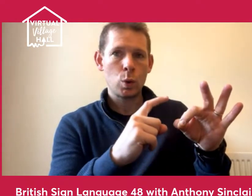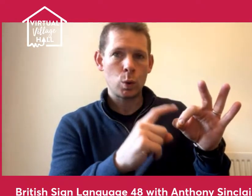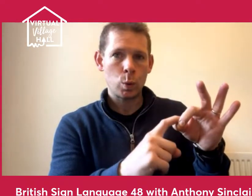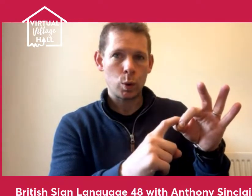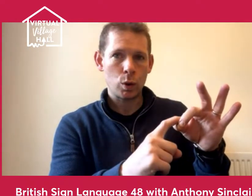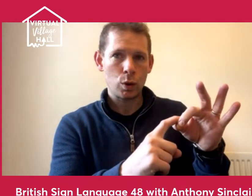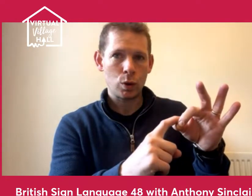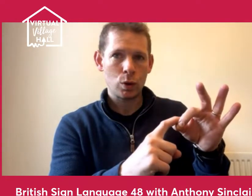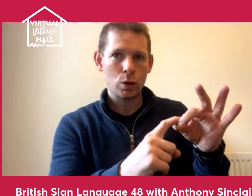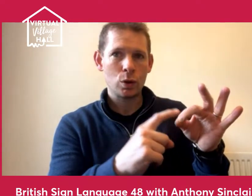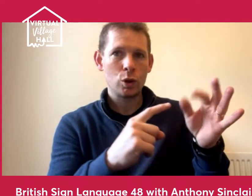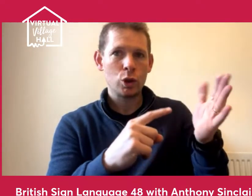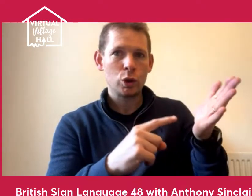So it's signed 1:45.